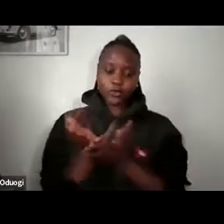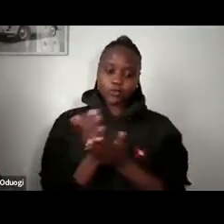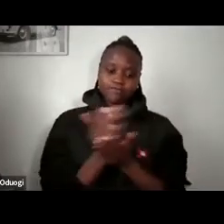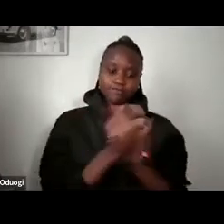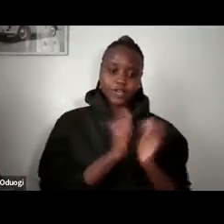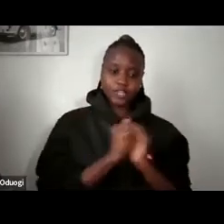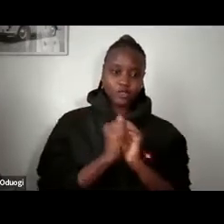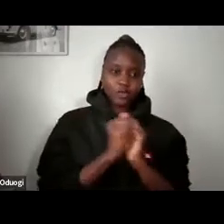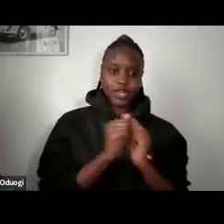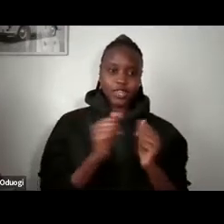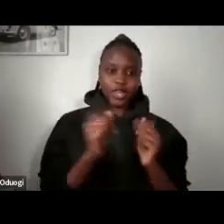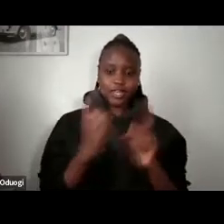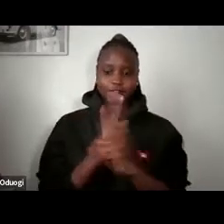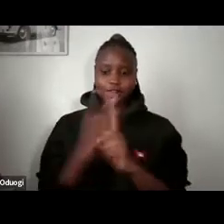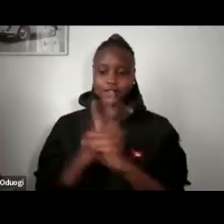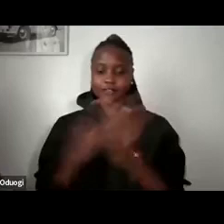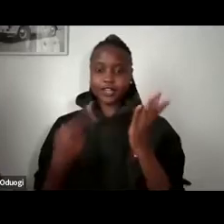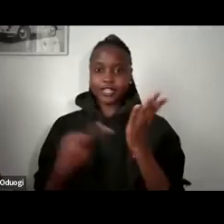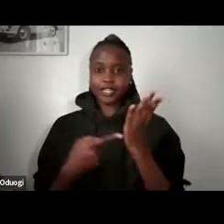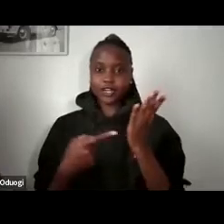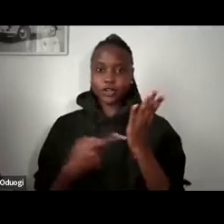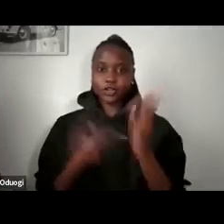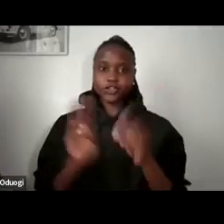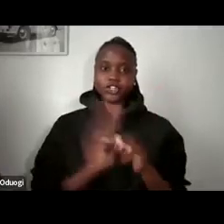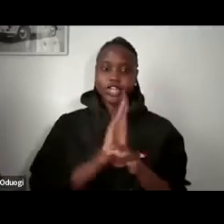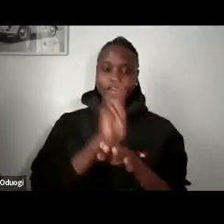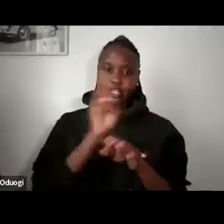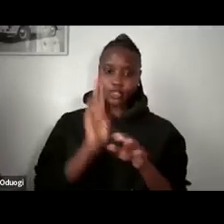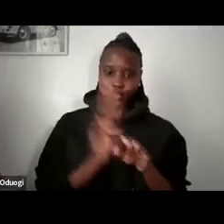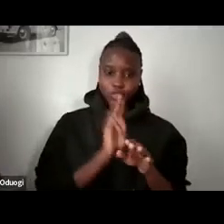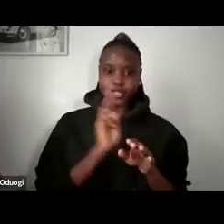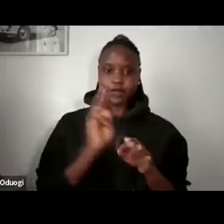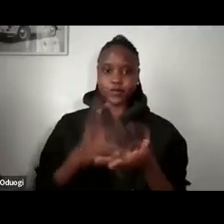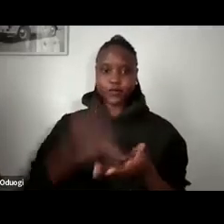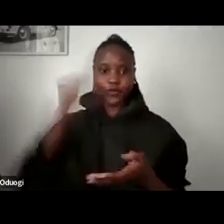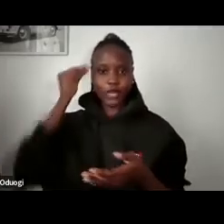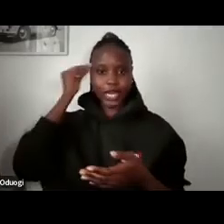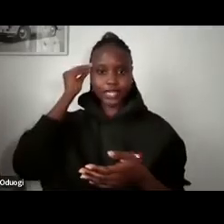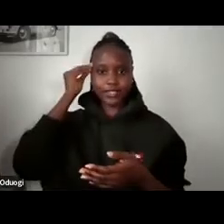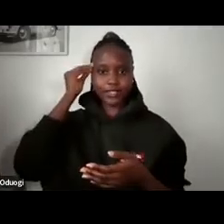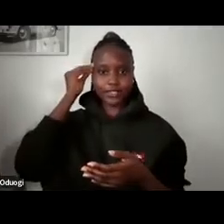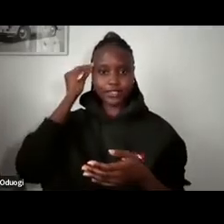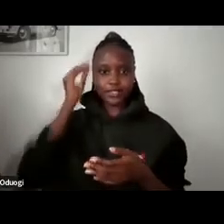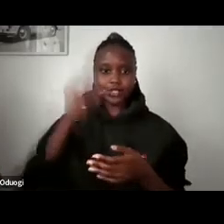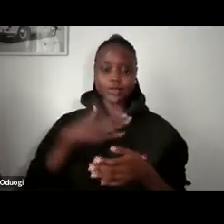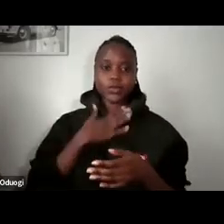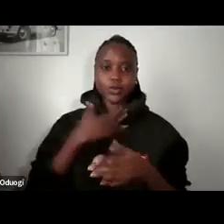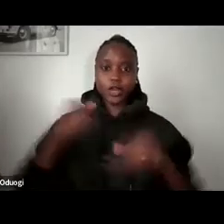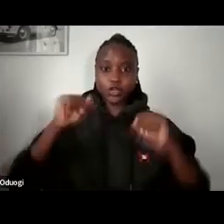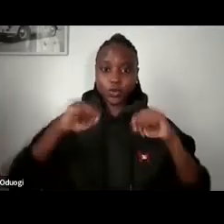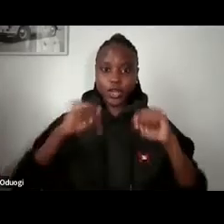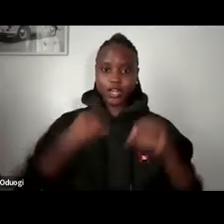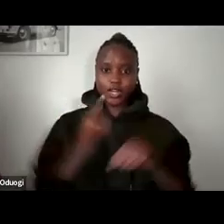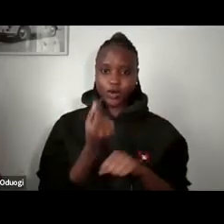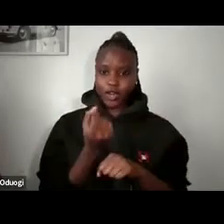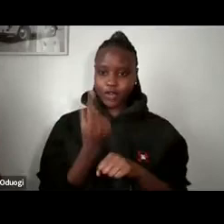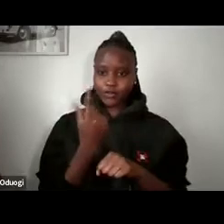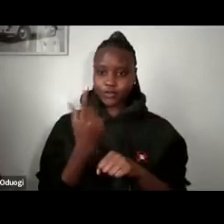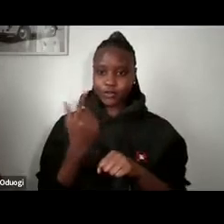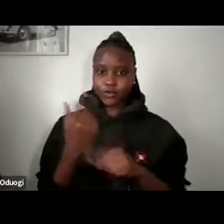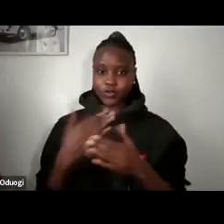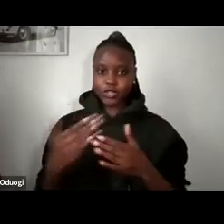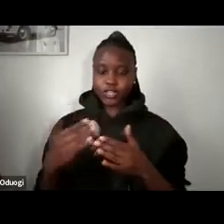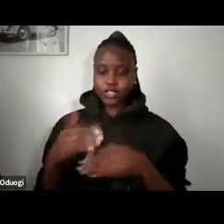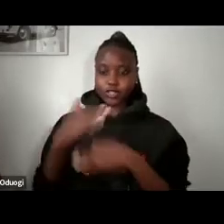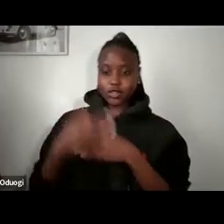those technologies and used them for learning. We want to agree on a few things today going forward,